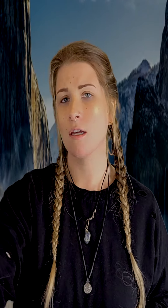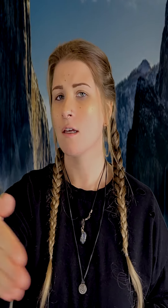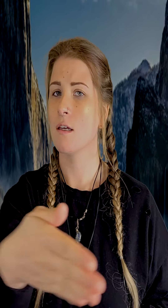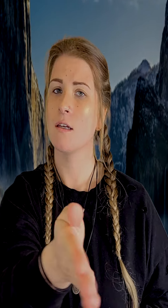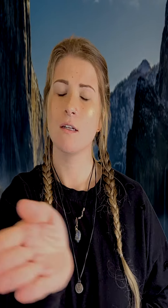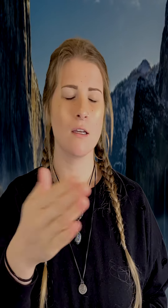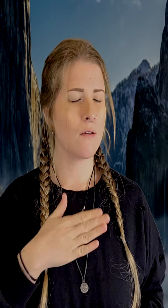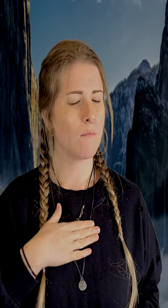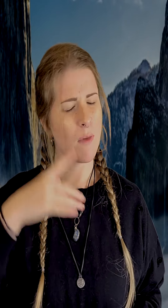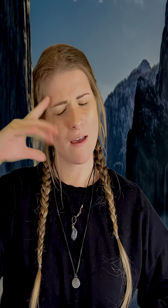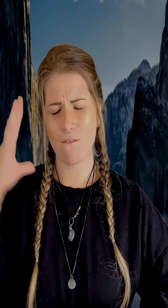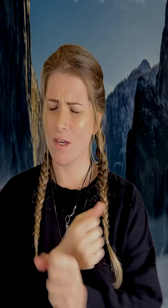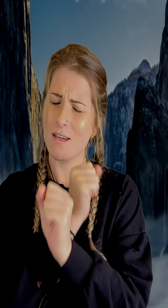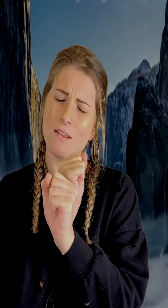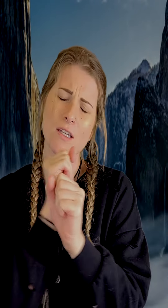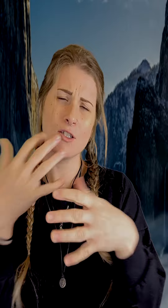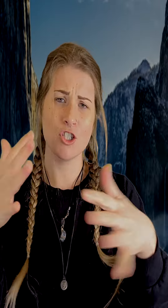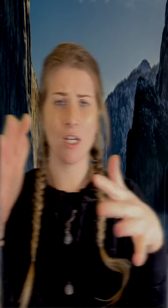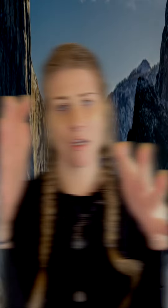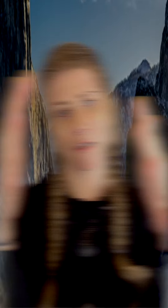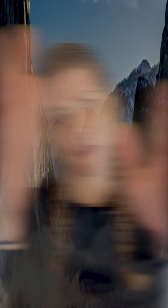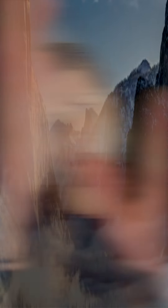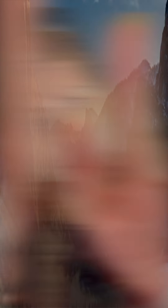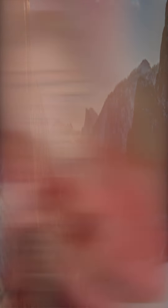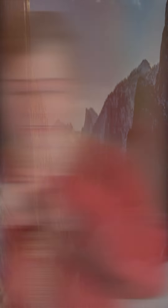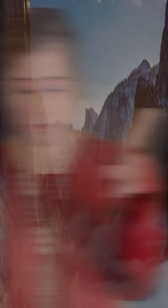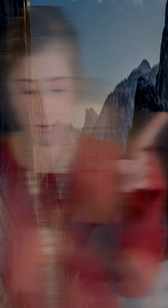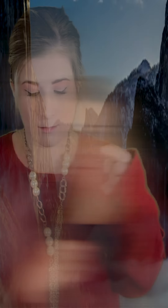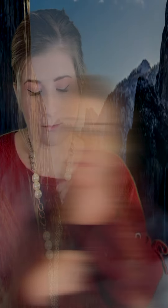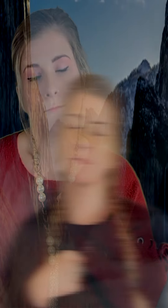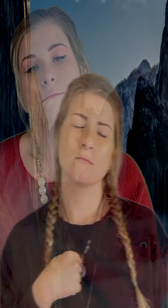direction. My faith is shaking, but